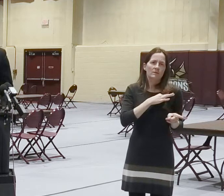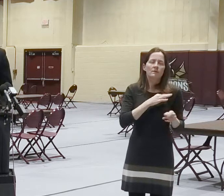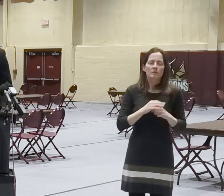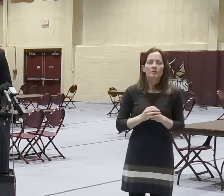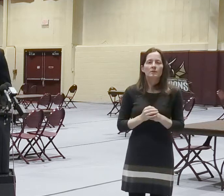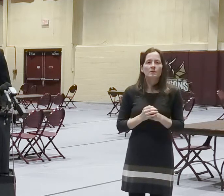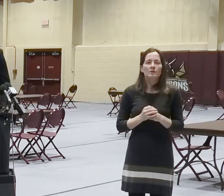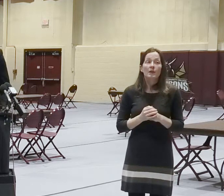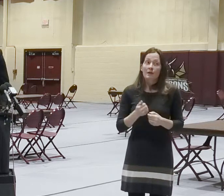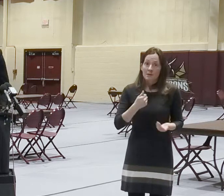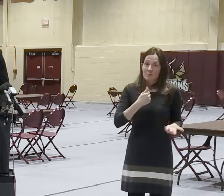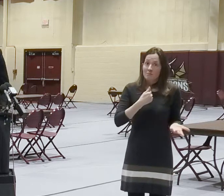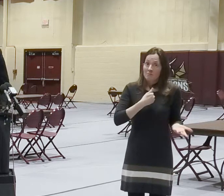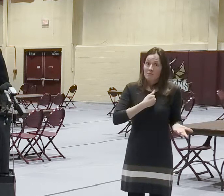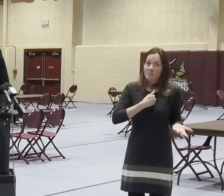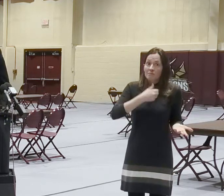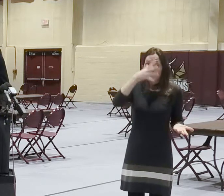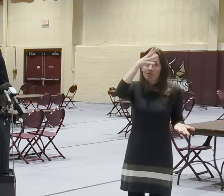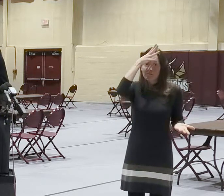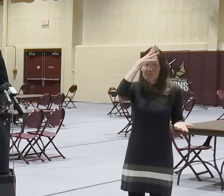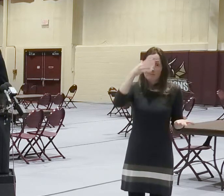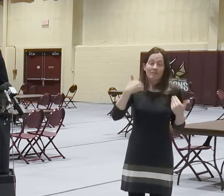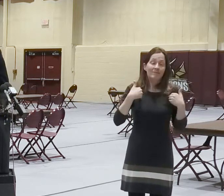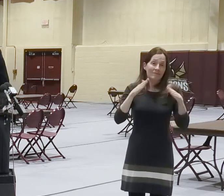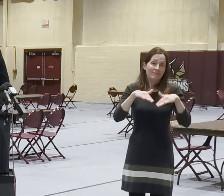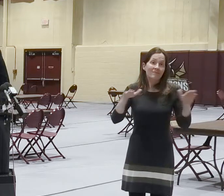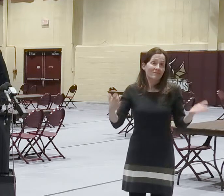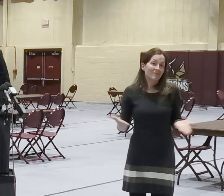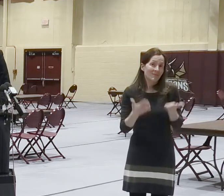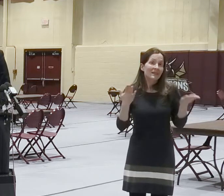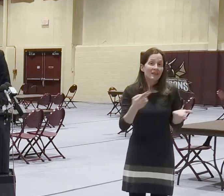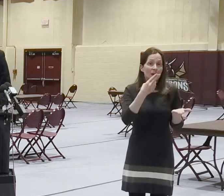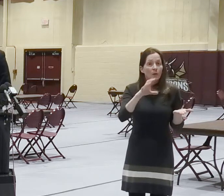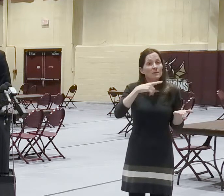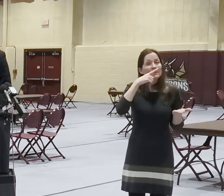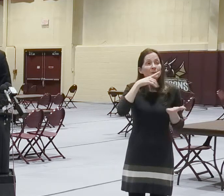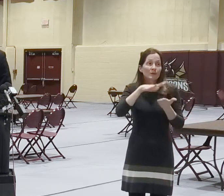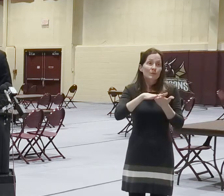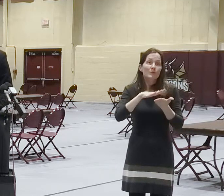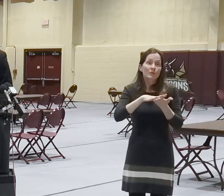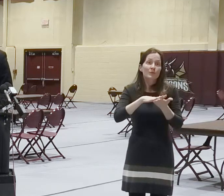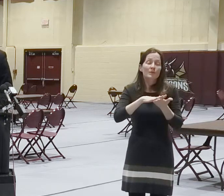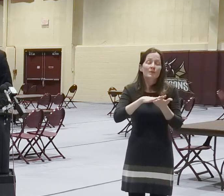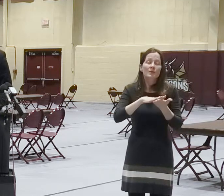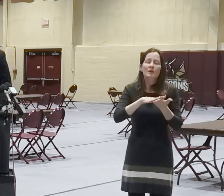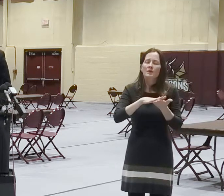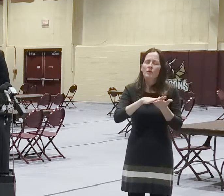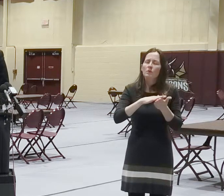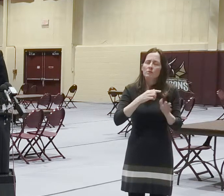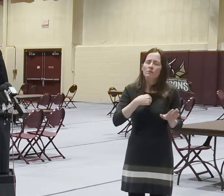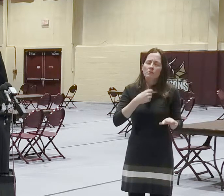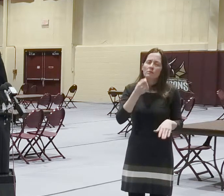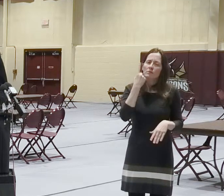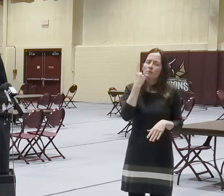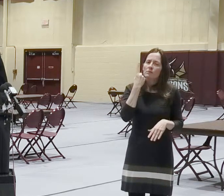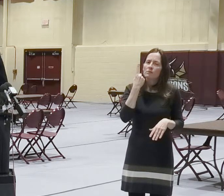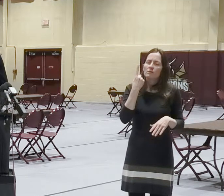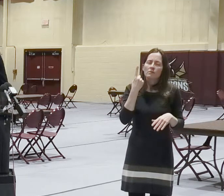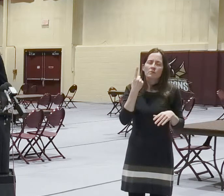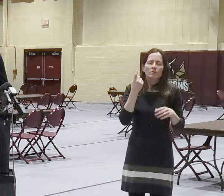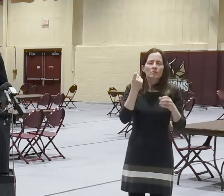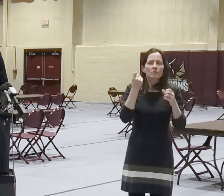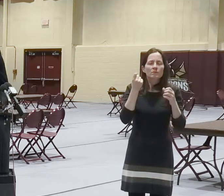As a father of children in our public school system, I understand the concerns that many parents